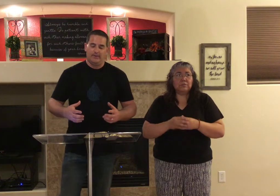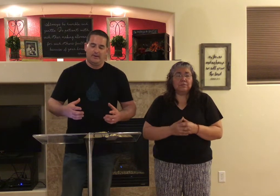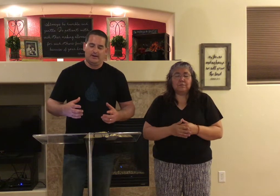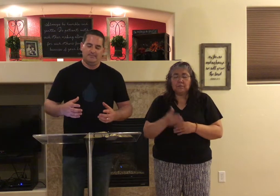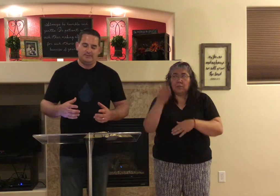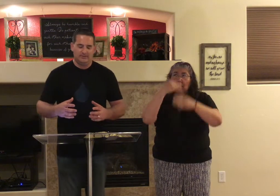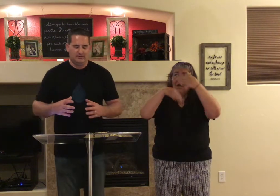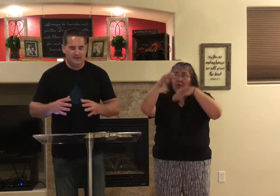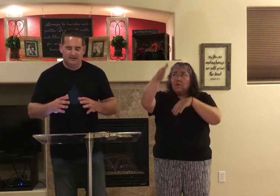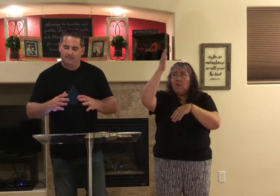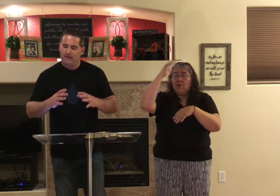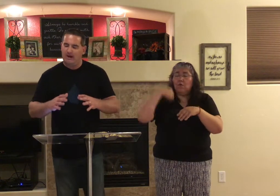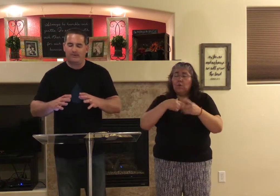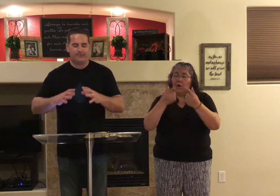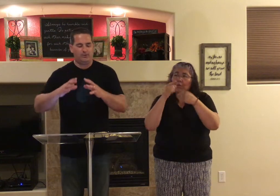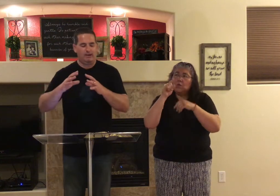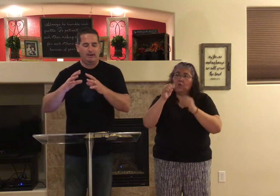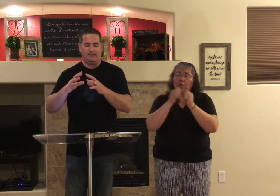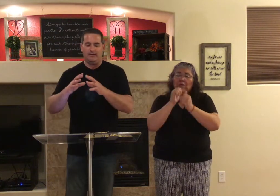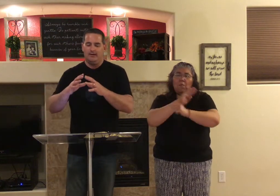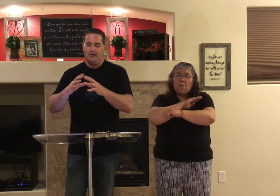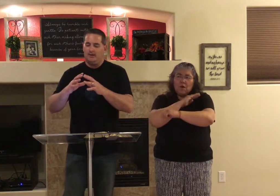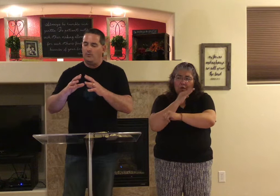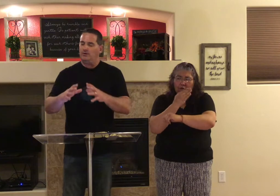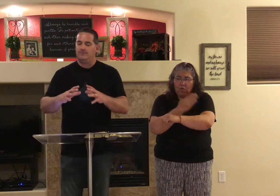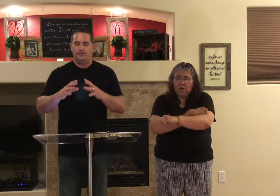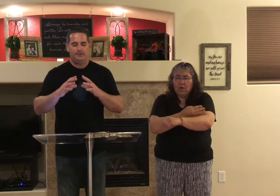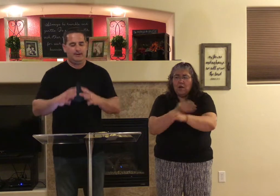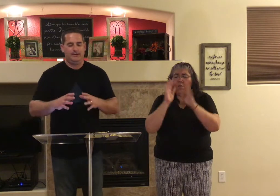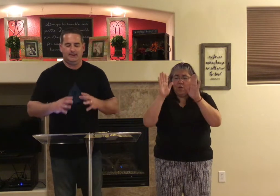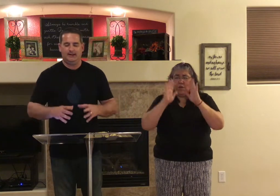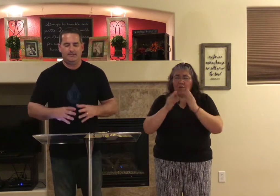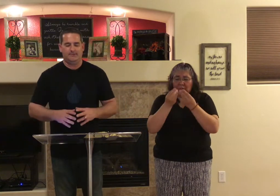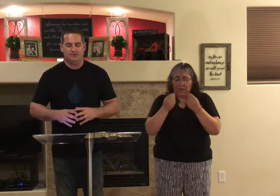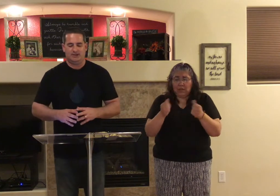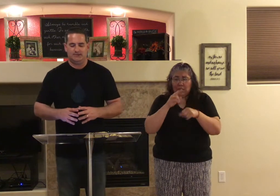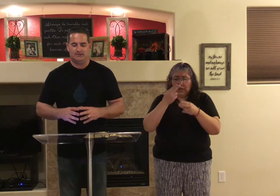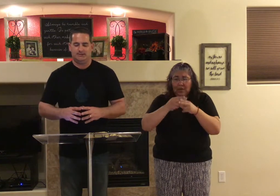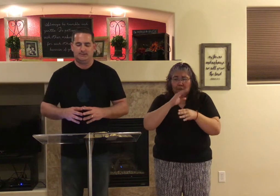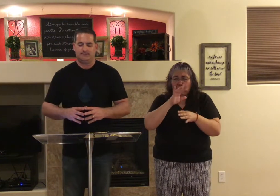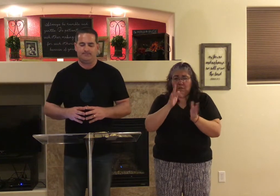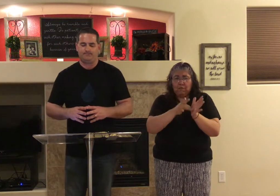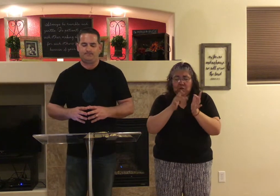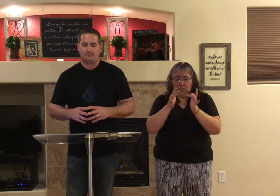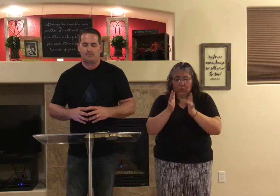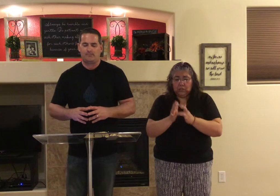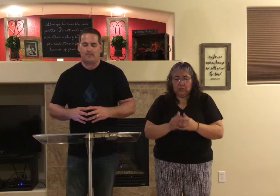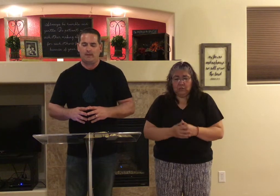Heavenly Father, we come to you in the powerful and wonderful and healing name of Jesus.